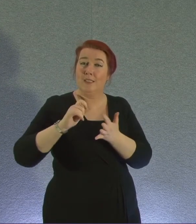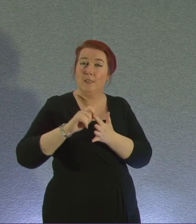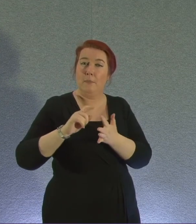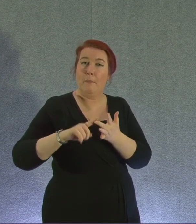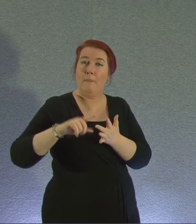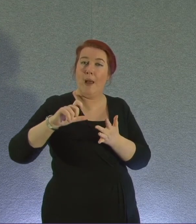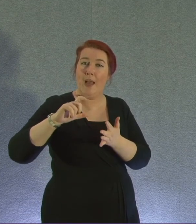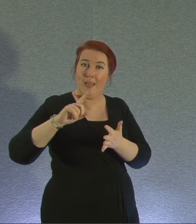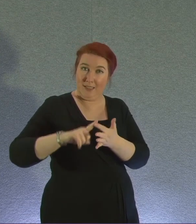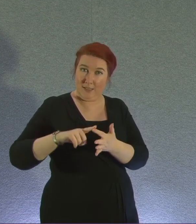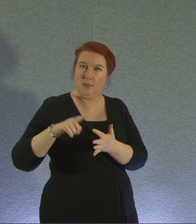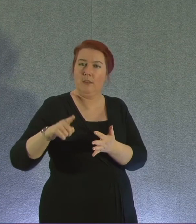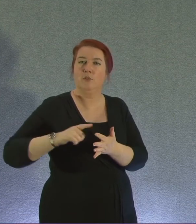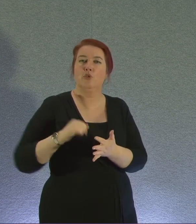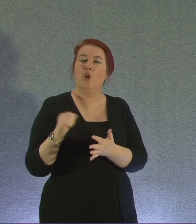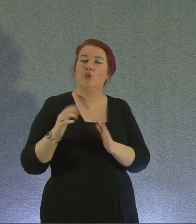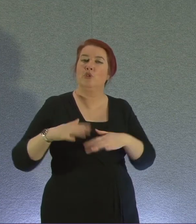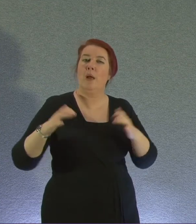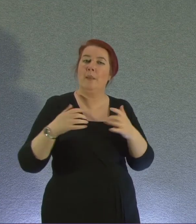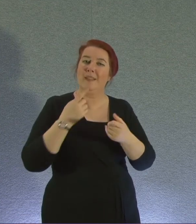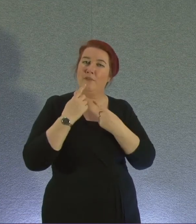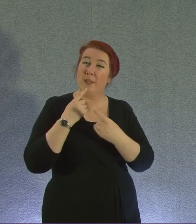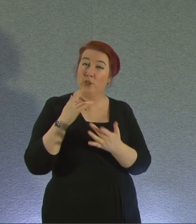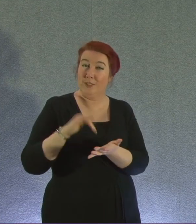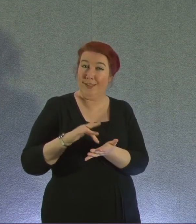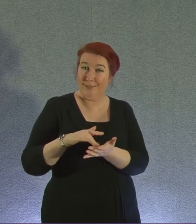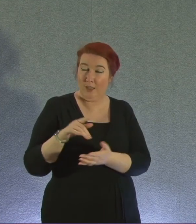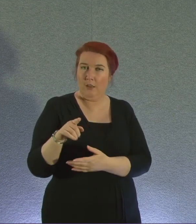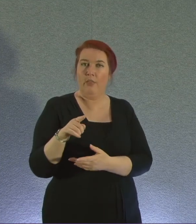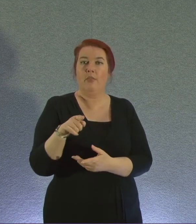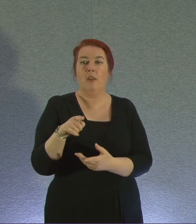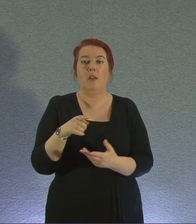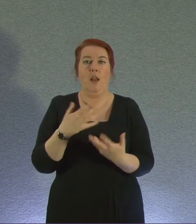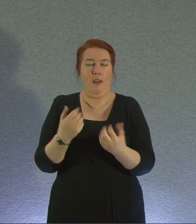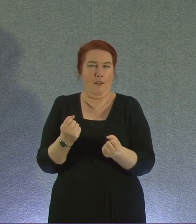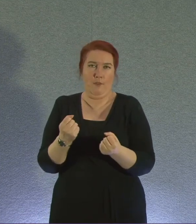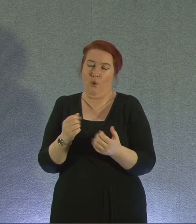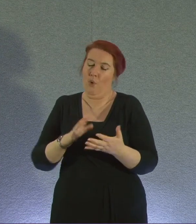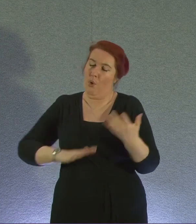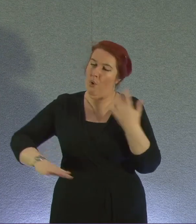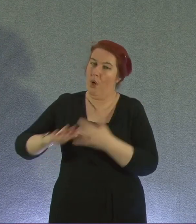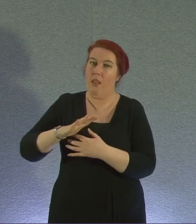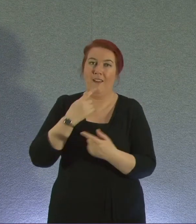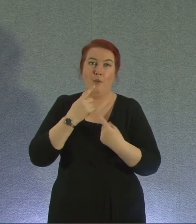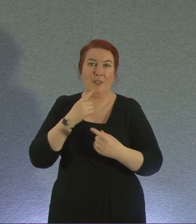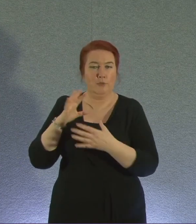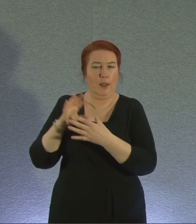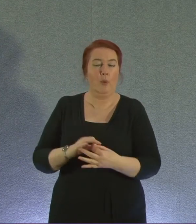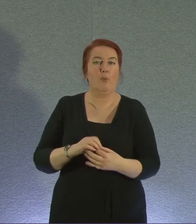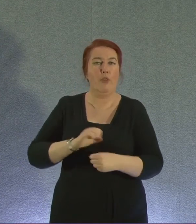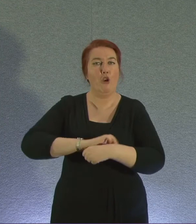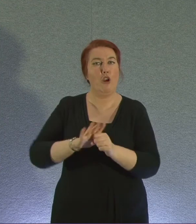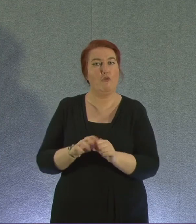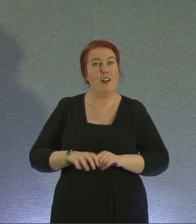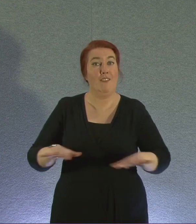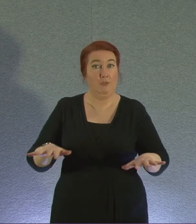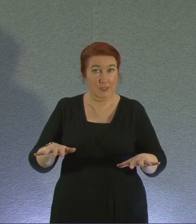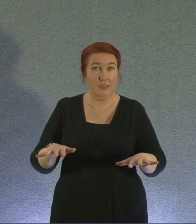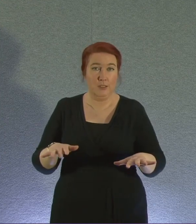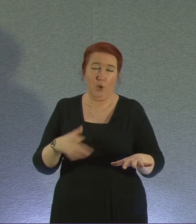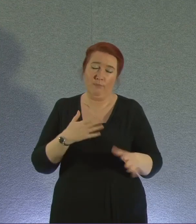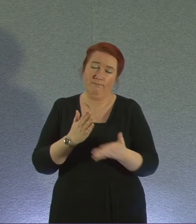authoritative, accurate and up-to-date source of information on all matters to do with the coronavirus. And I'm very grateful to colleagues for their